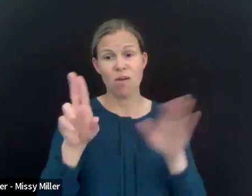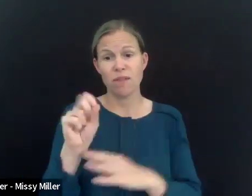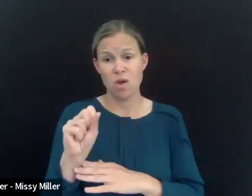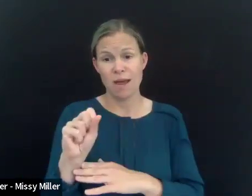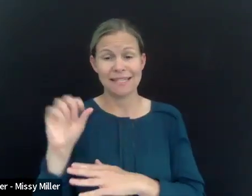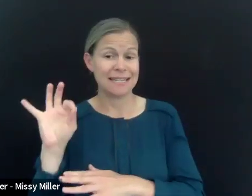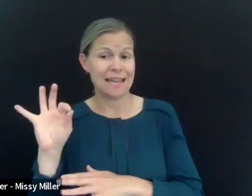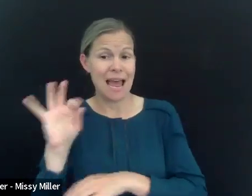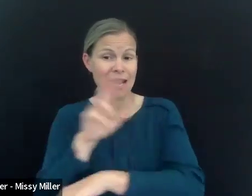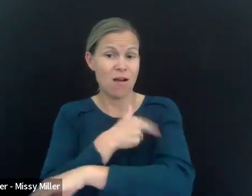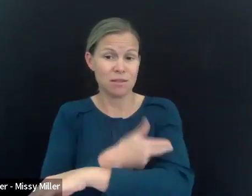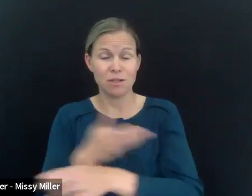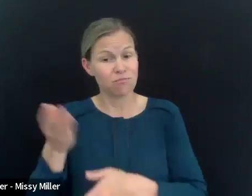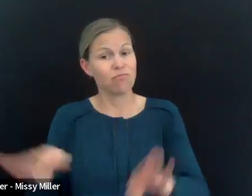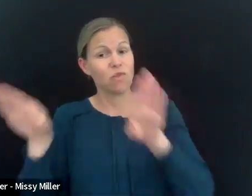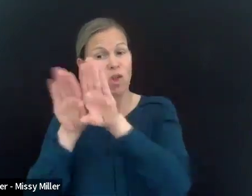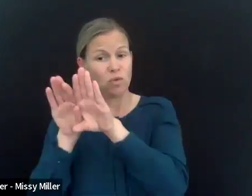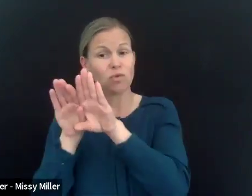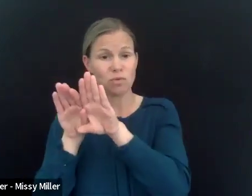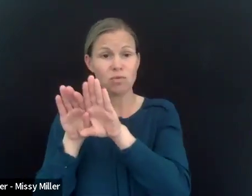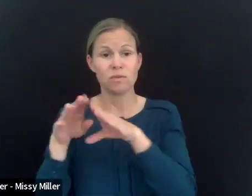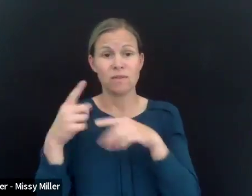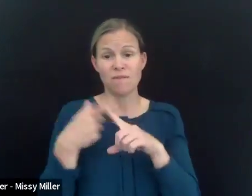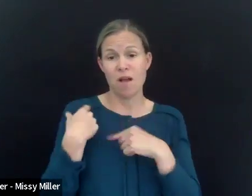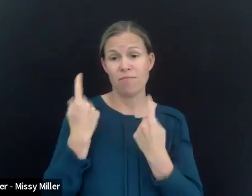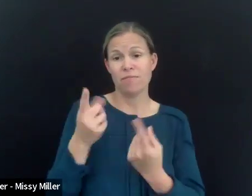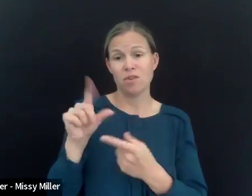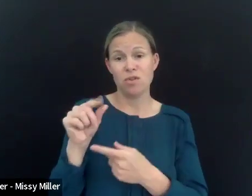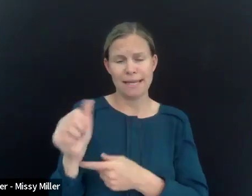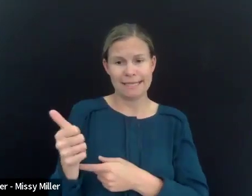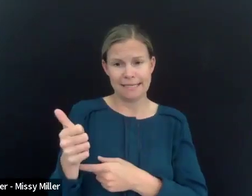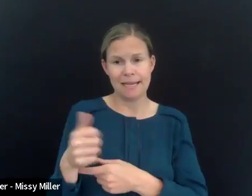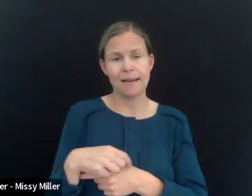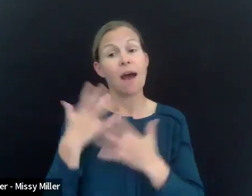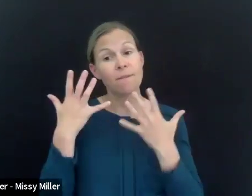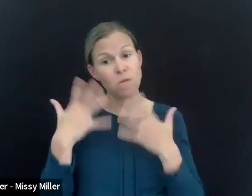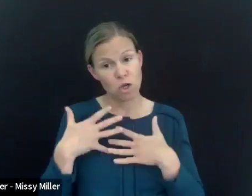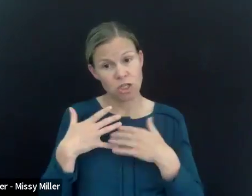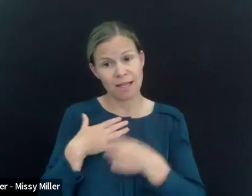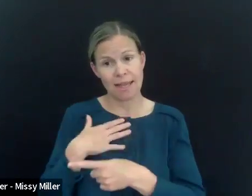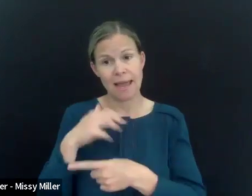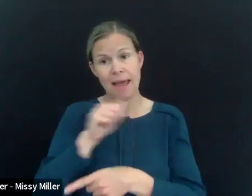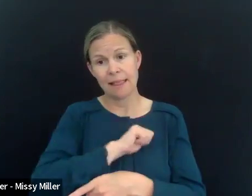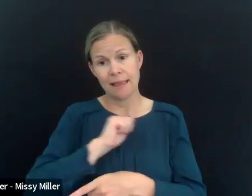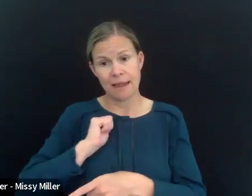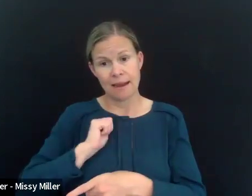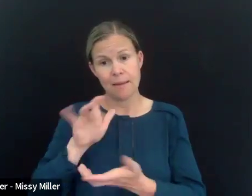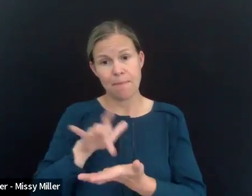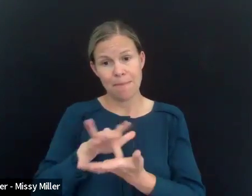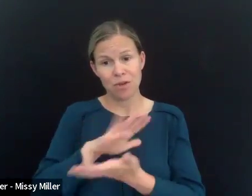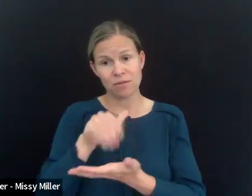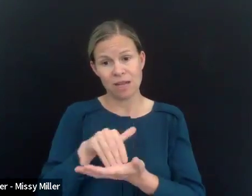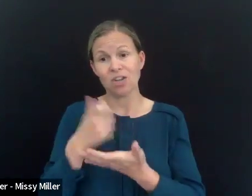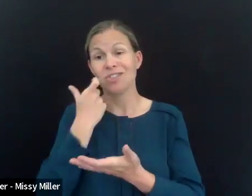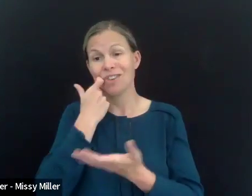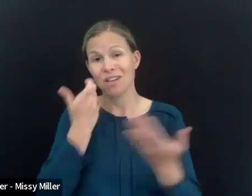closed since 2010, including, unfortunately, Atlanta Medical Center in October of 2022.